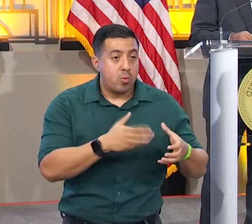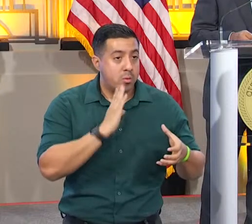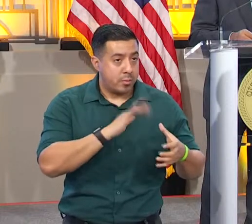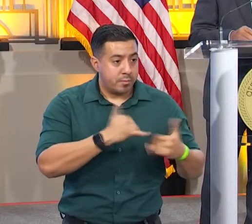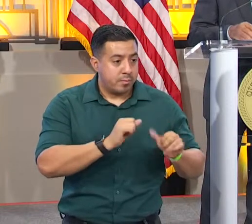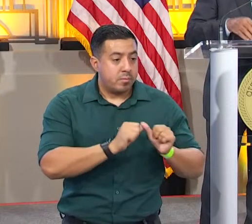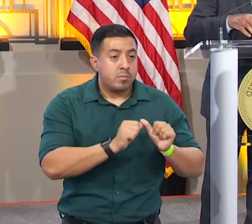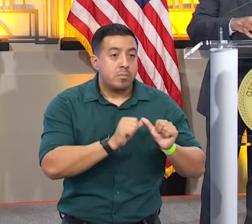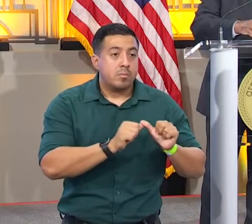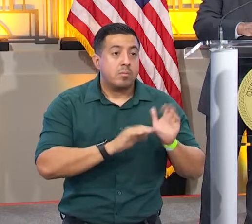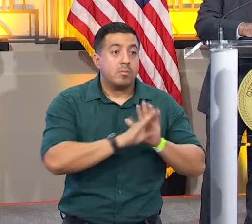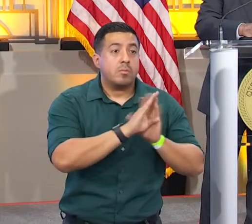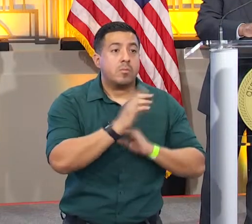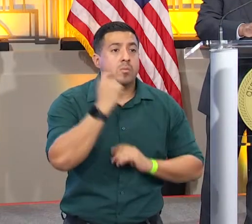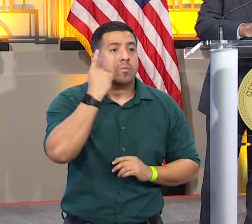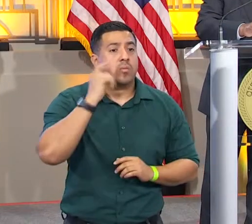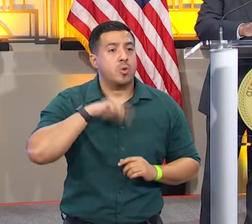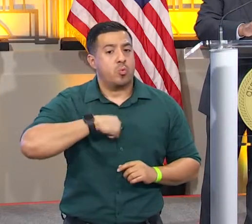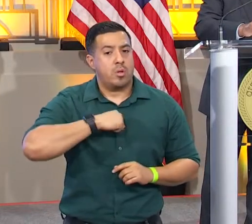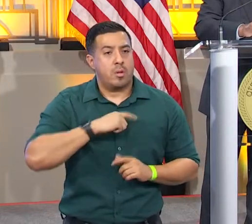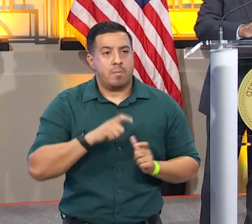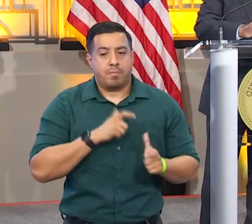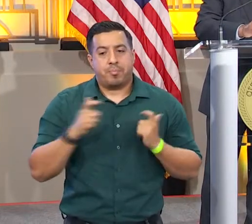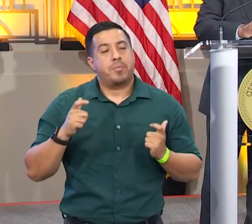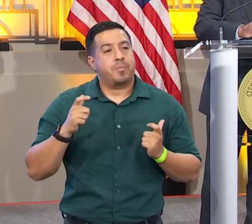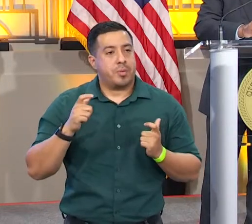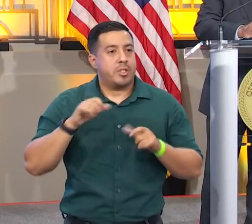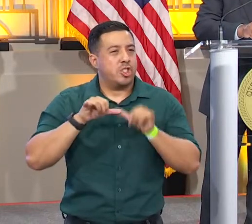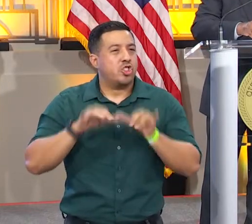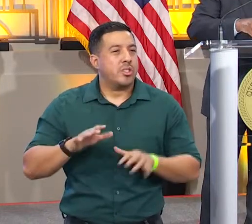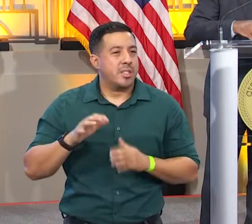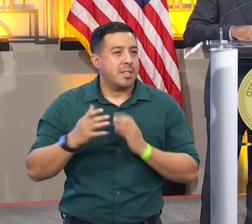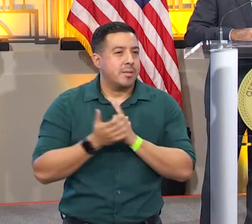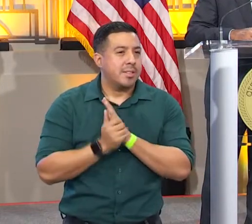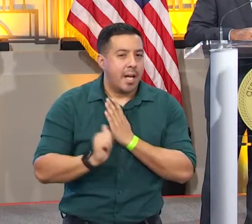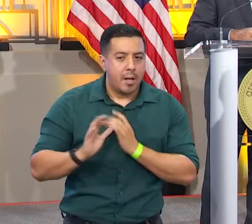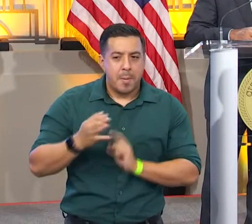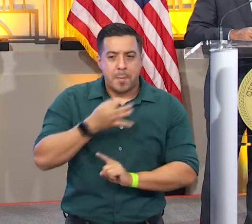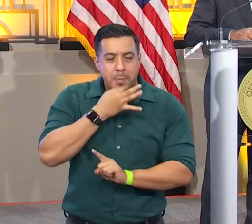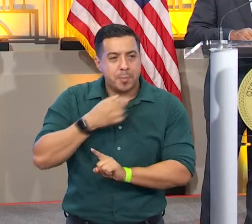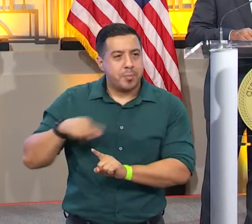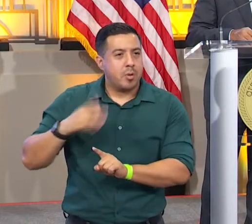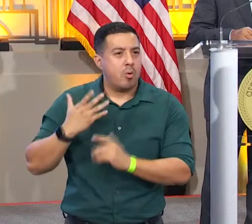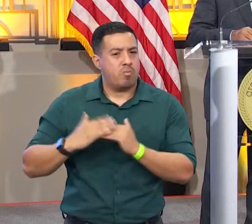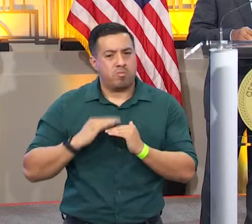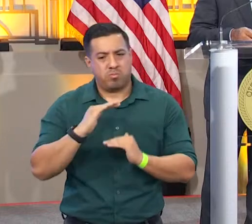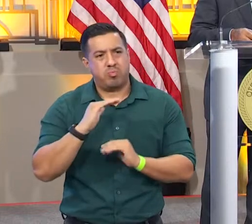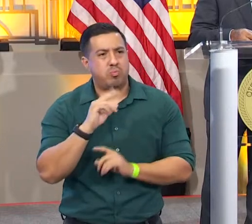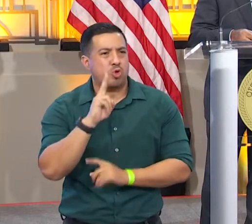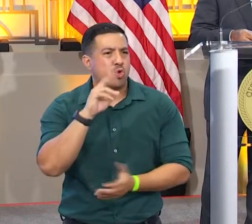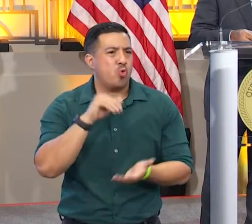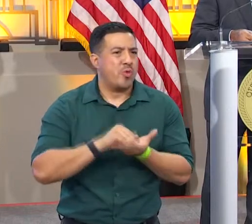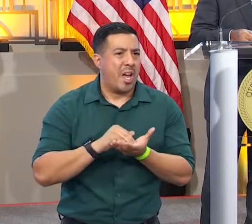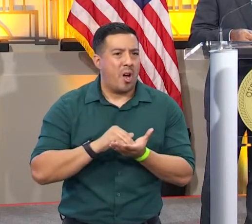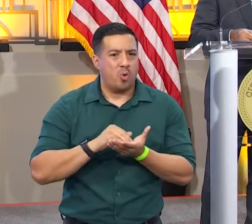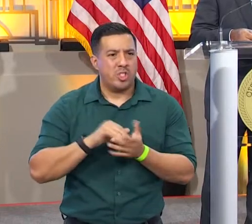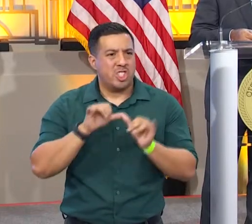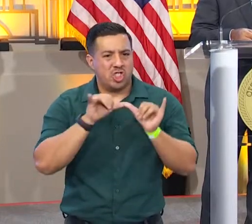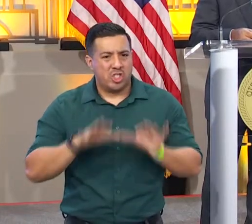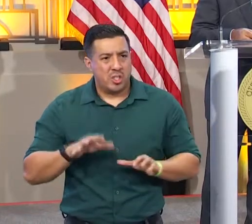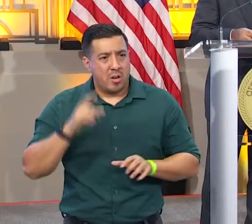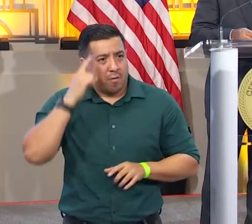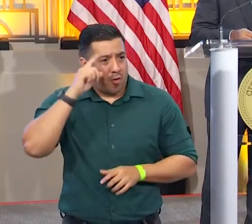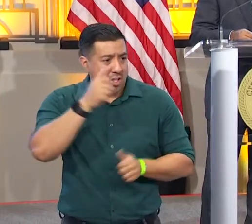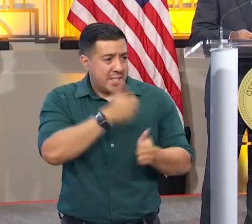one of the highest concentrations of engineering talent in the nation, with nearly 2,000 engineers per